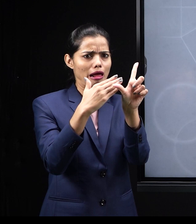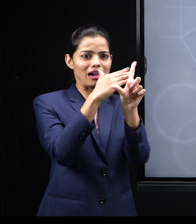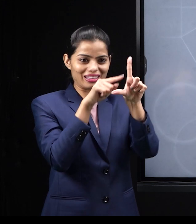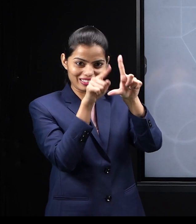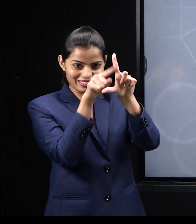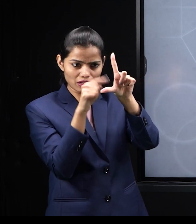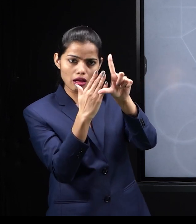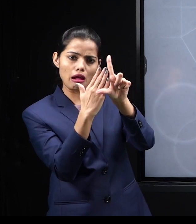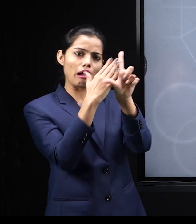obtuse triangle,